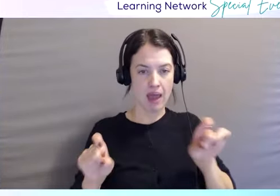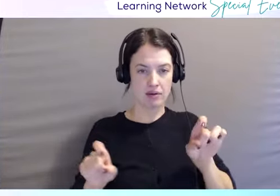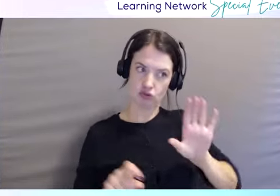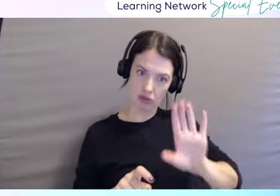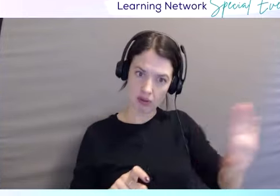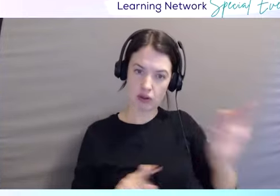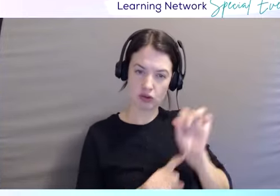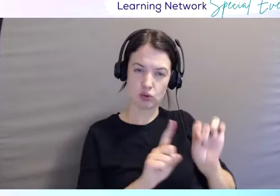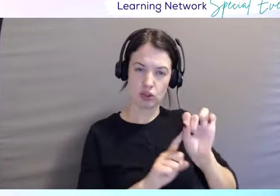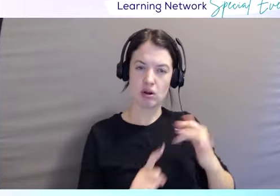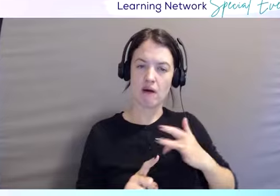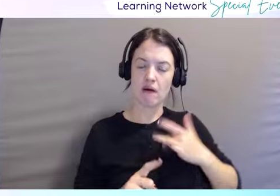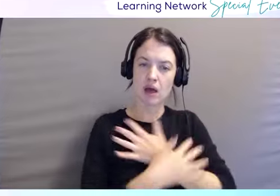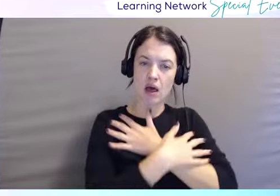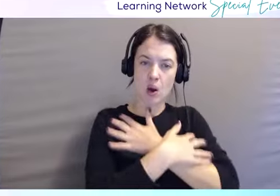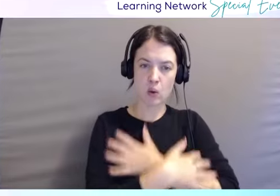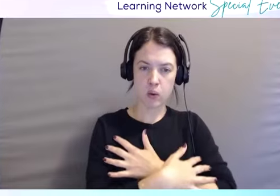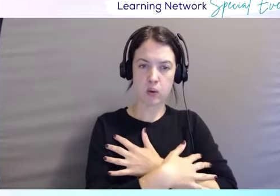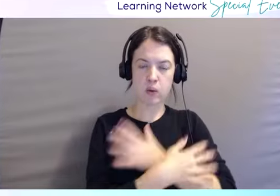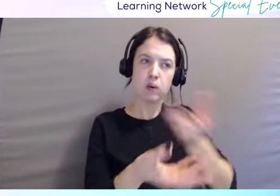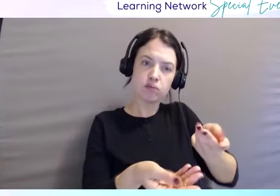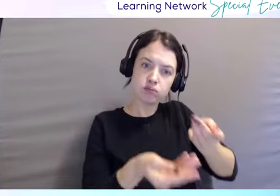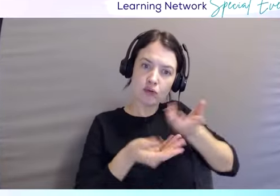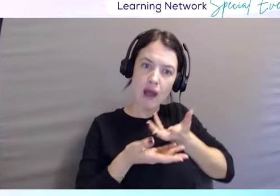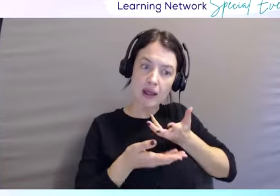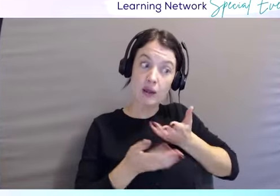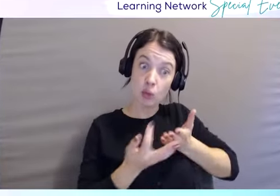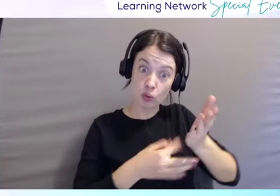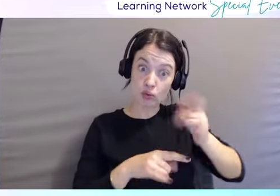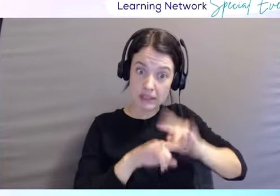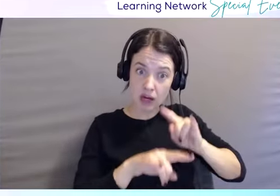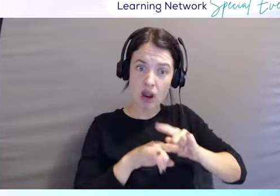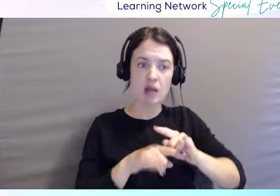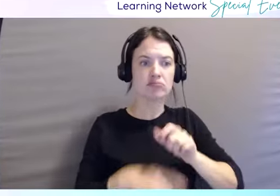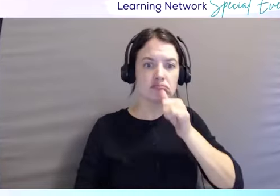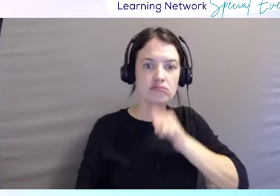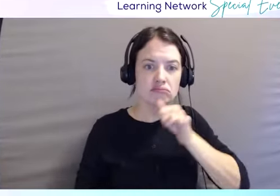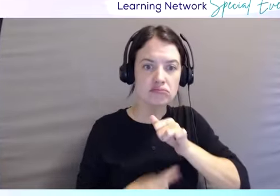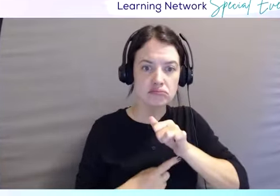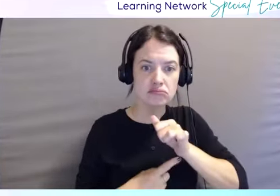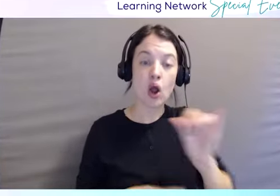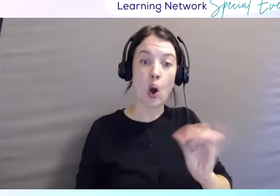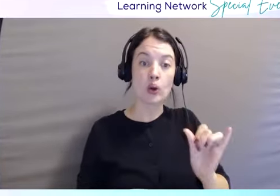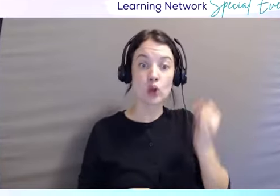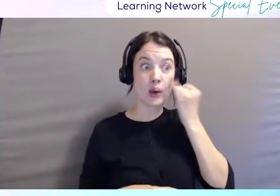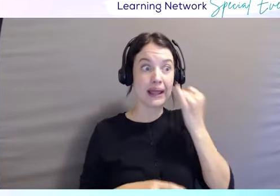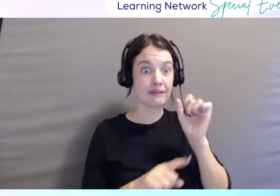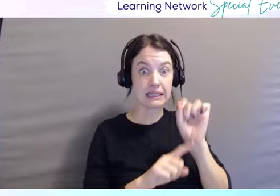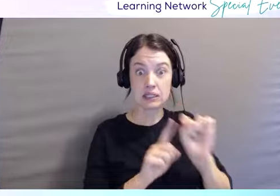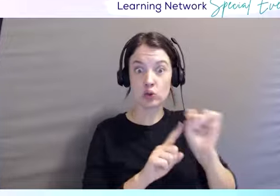and allowed them to cope. And also had allowed them to defuse situations and placate their